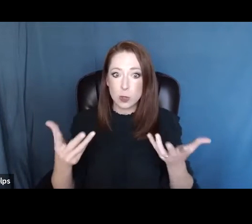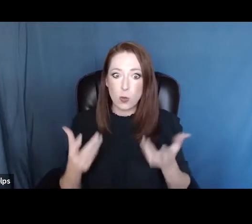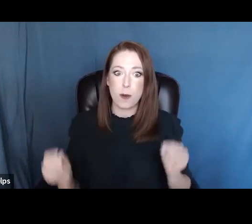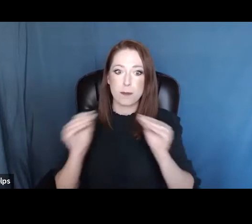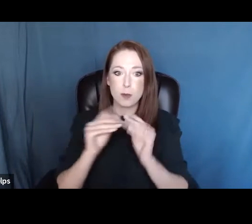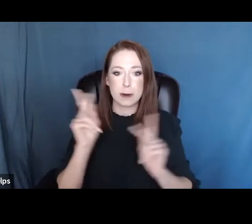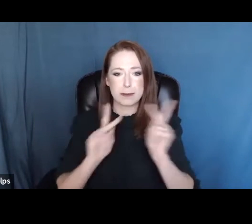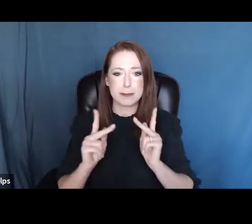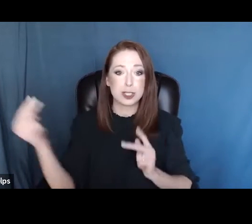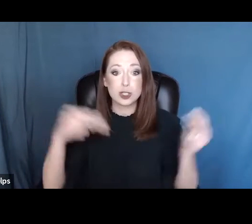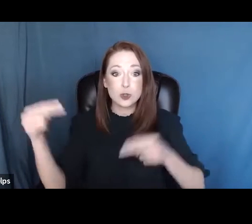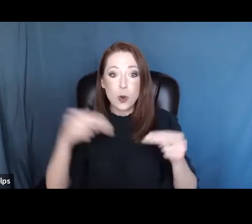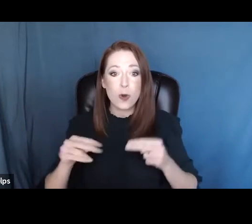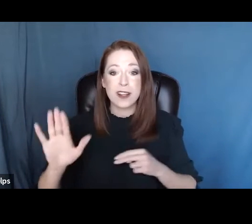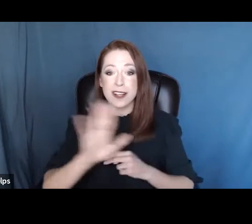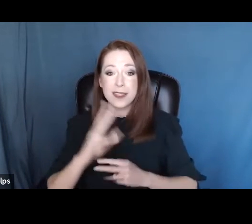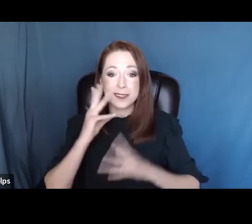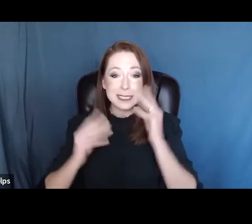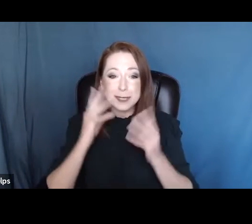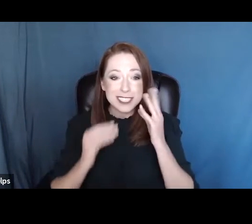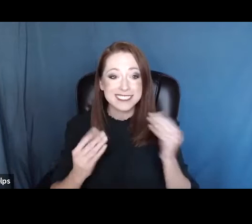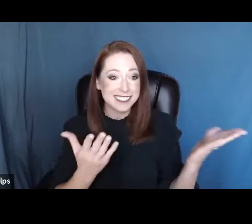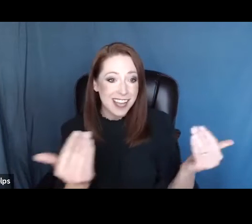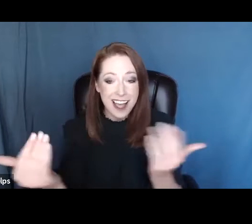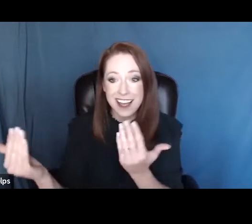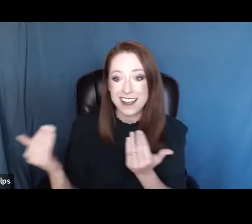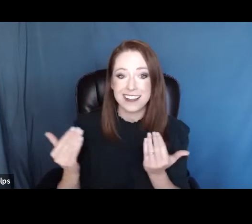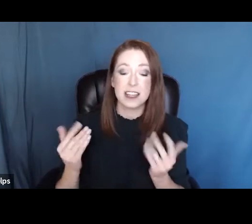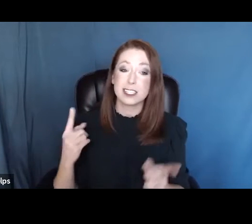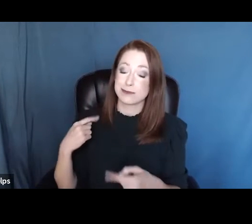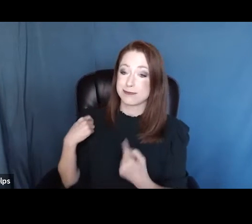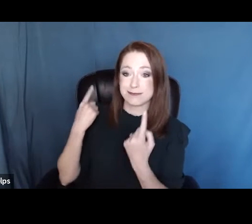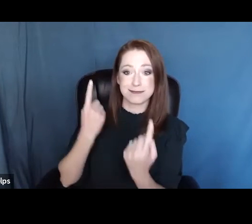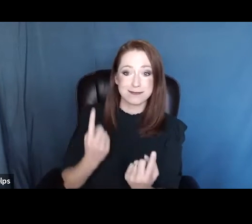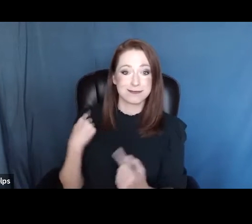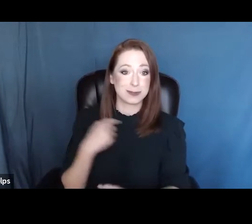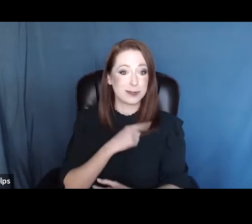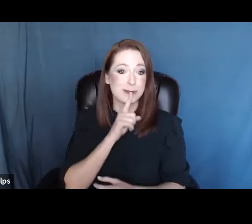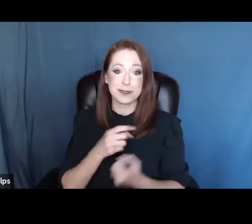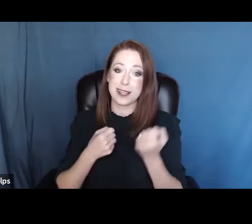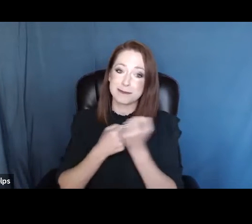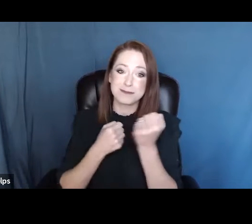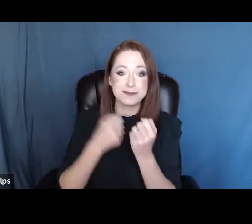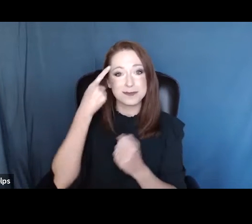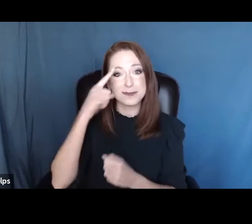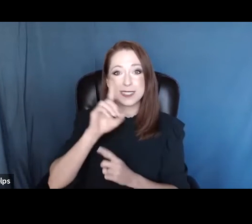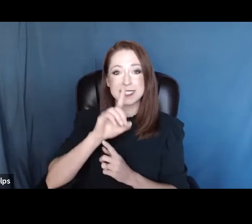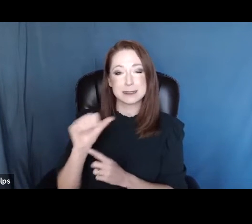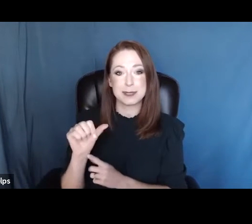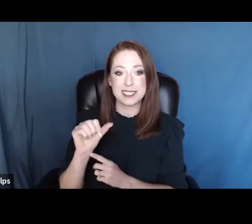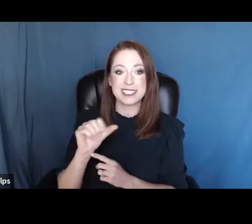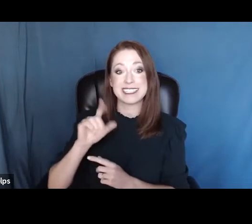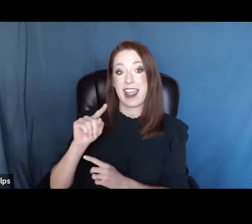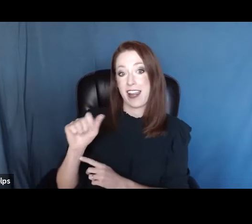and share their experiences. But so far, we've been really advocating for disability data